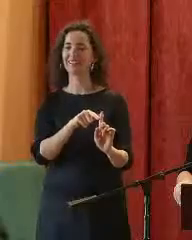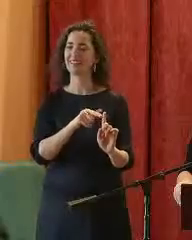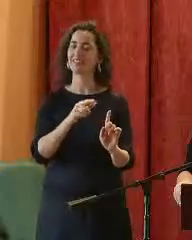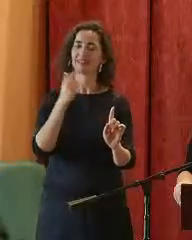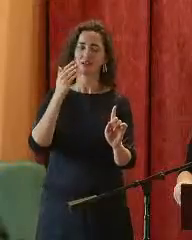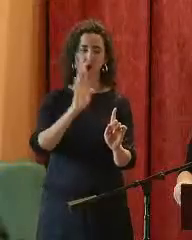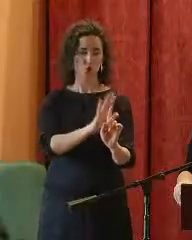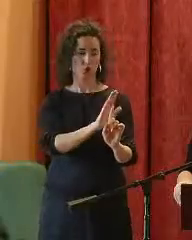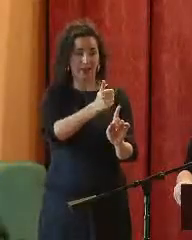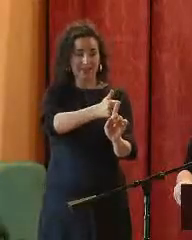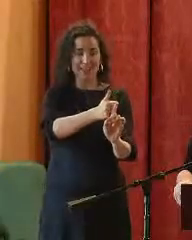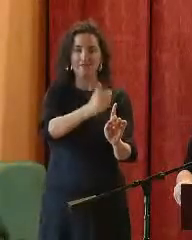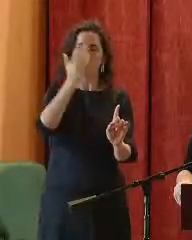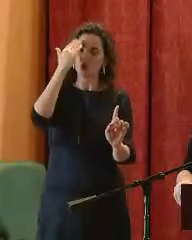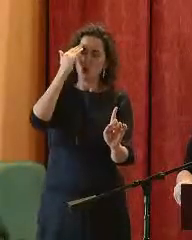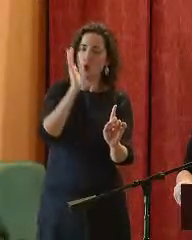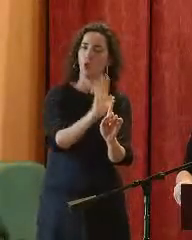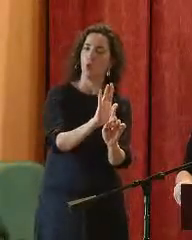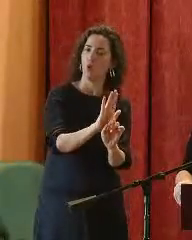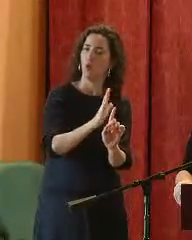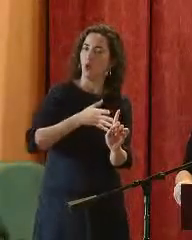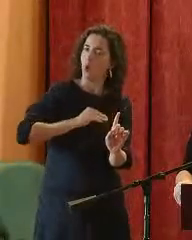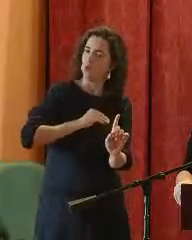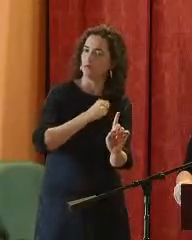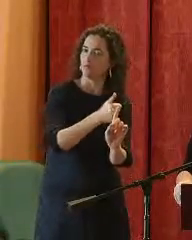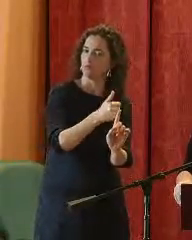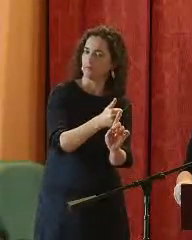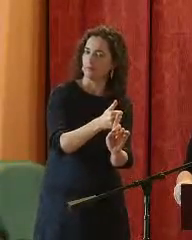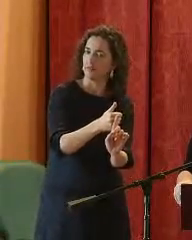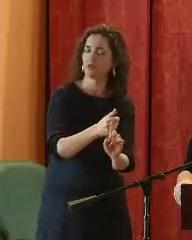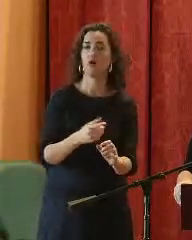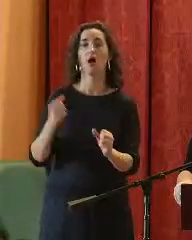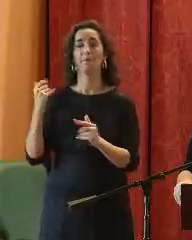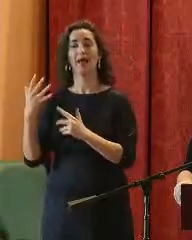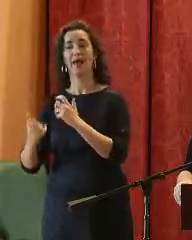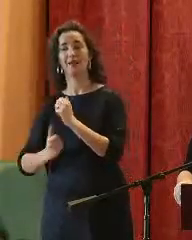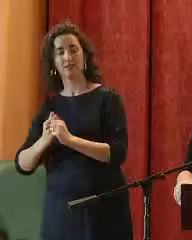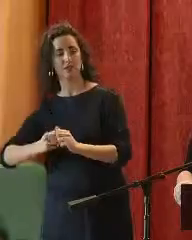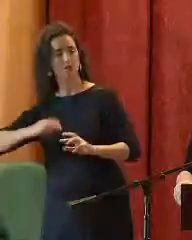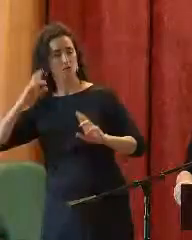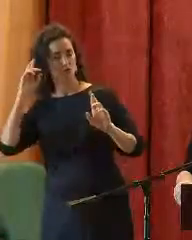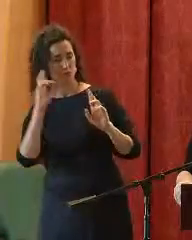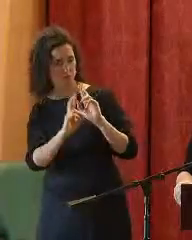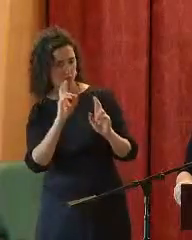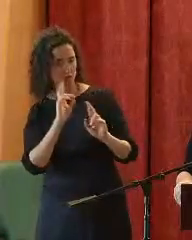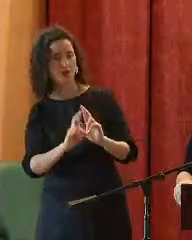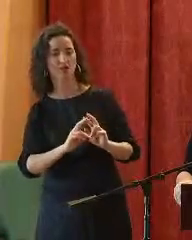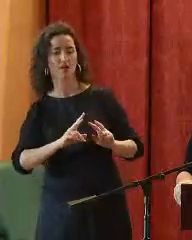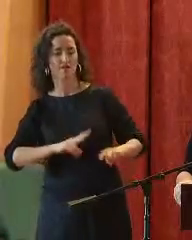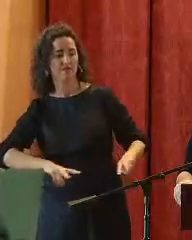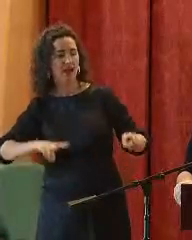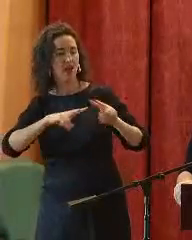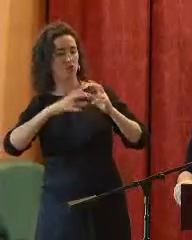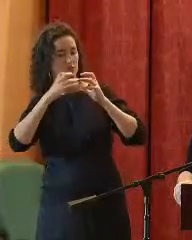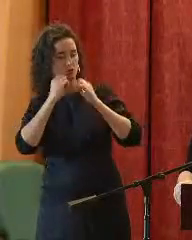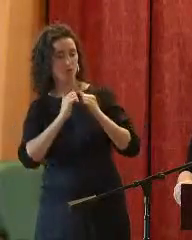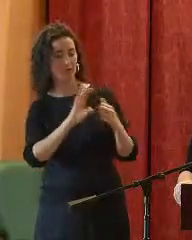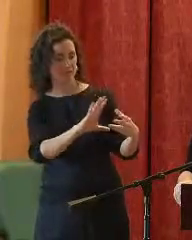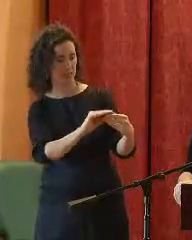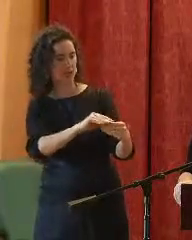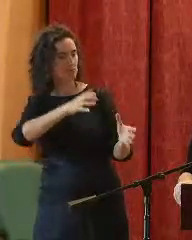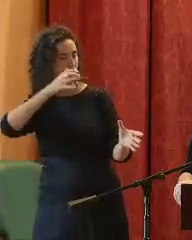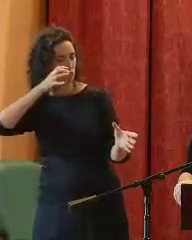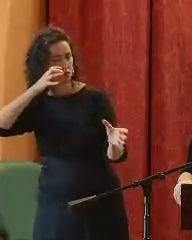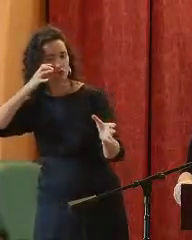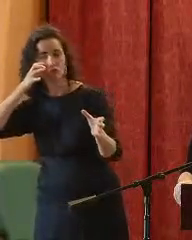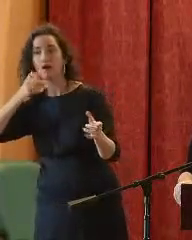about himself, right? So after years of being respected and valued, and what he has to say being valued, when he